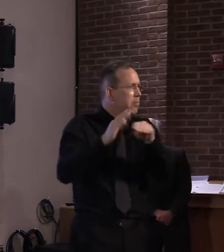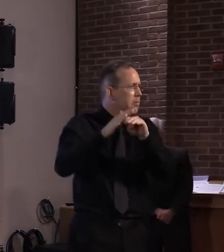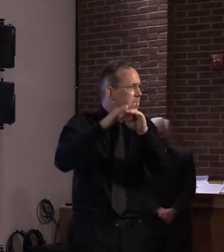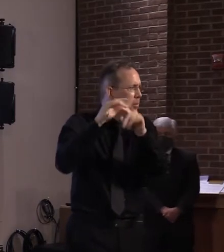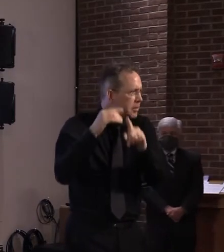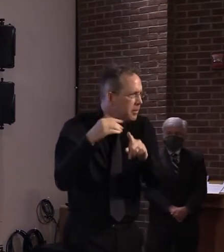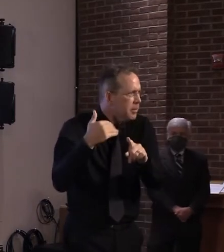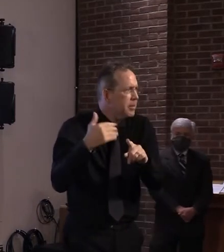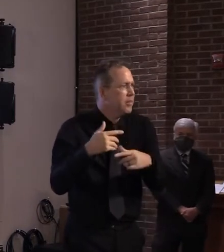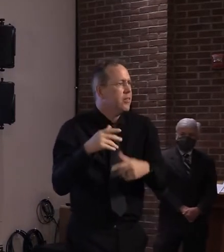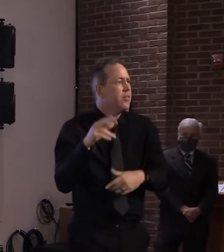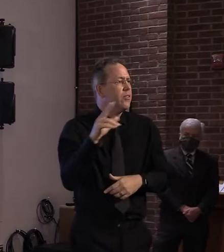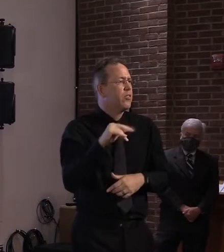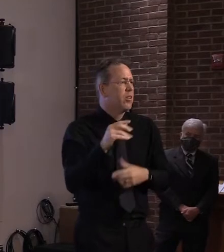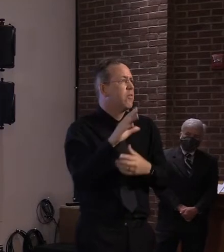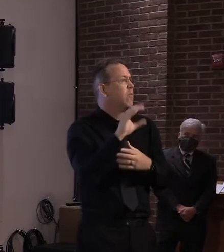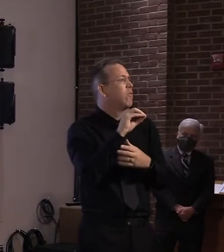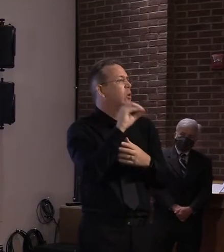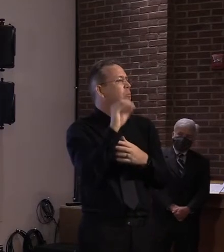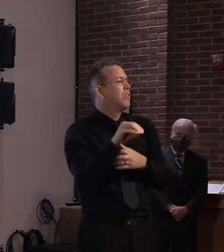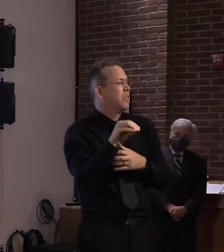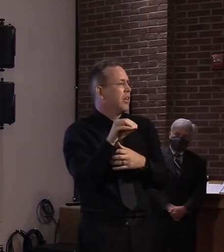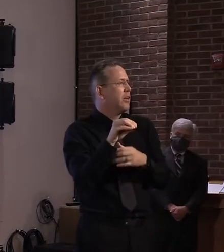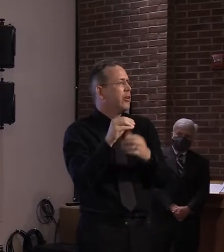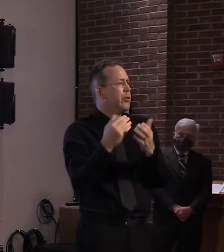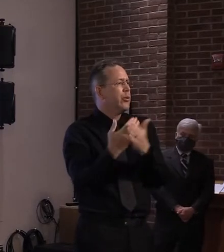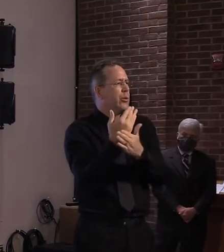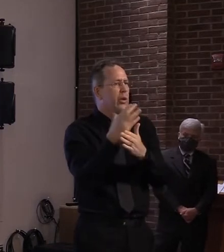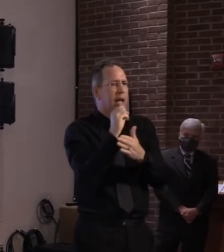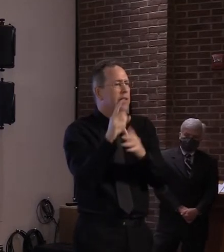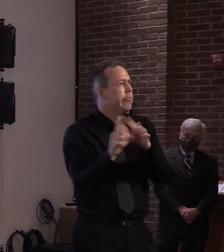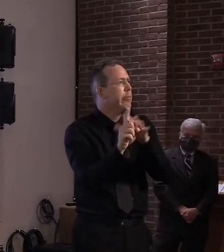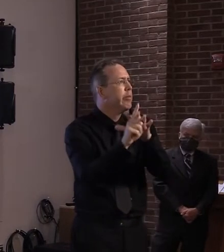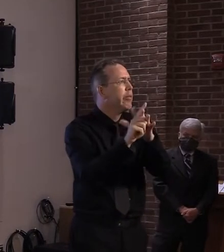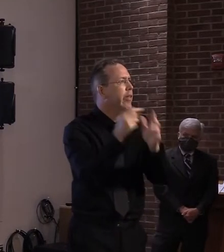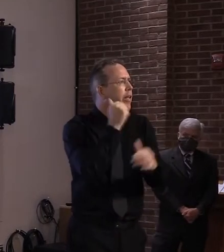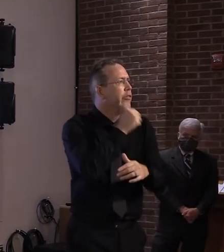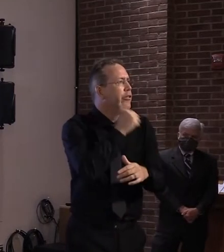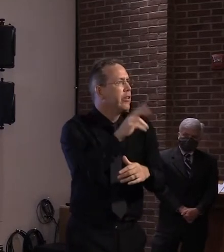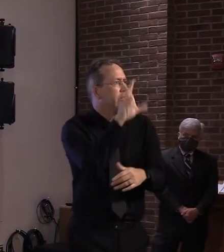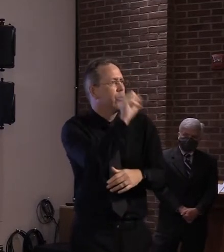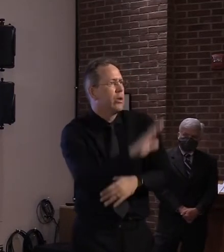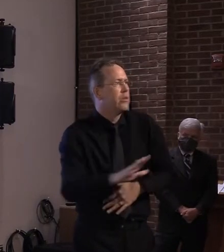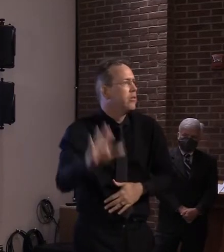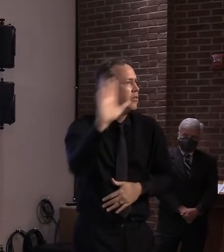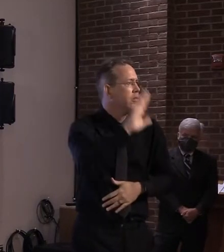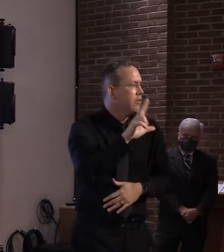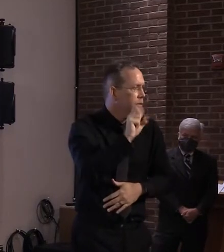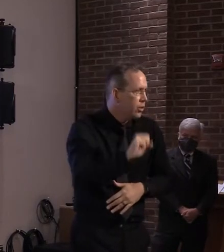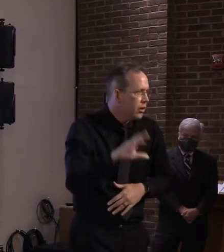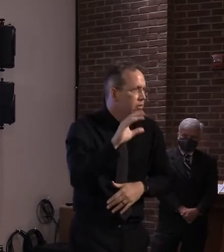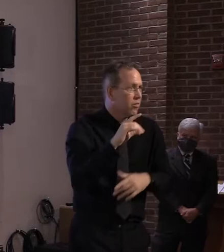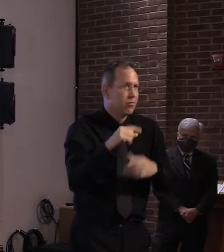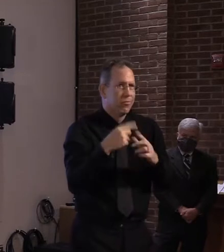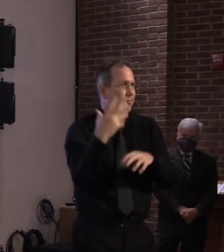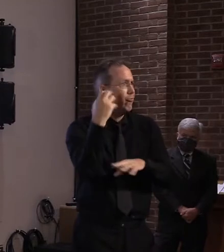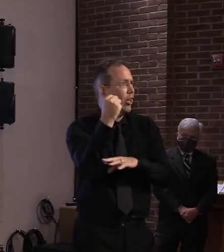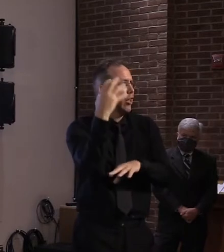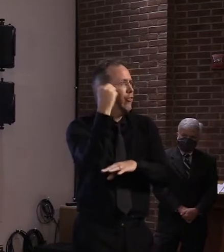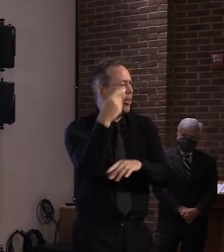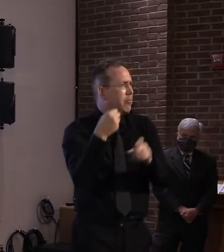of 40,000 cases a day, and recent single-day records in a number of states, including